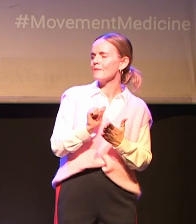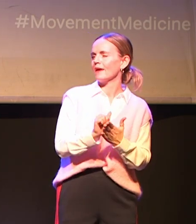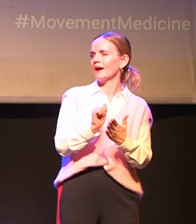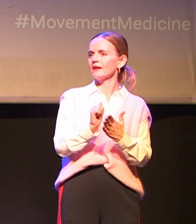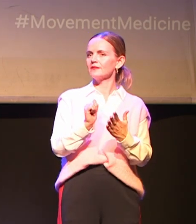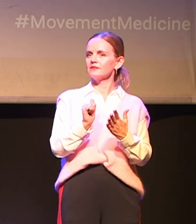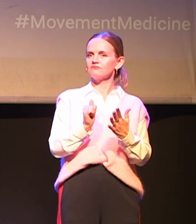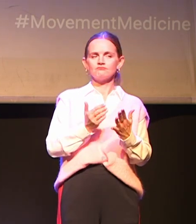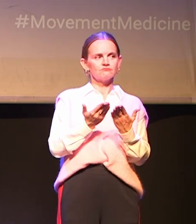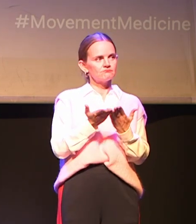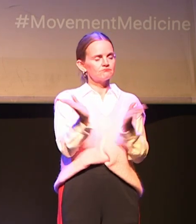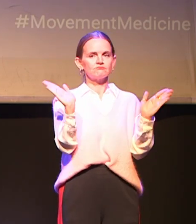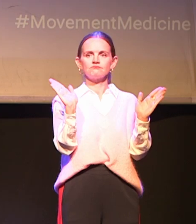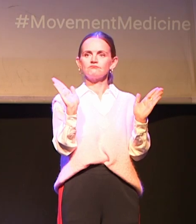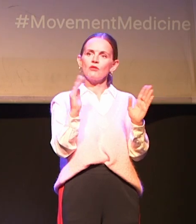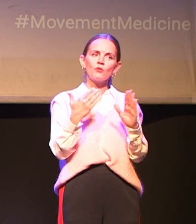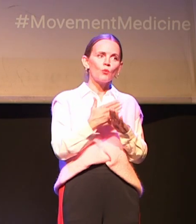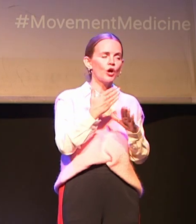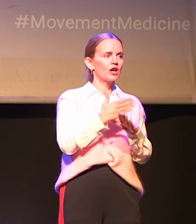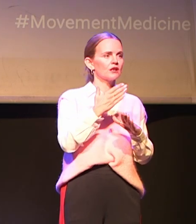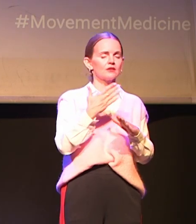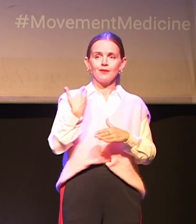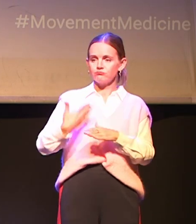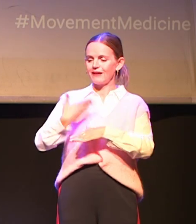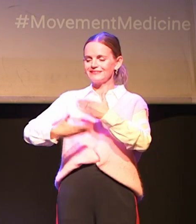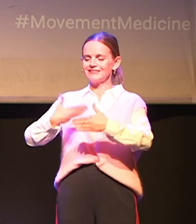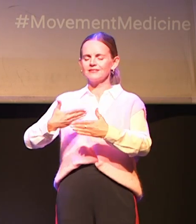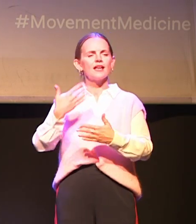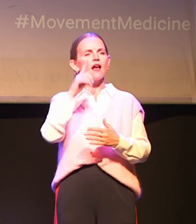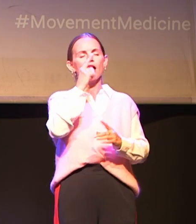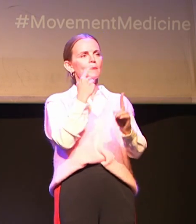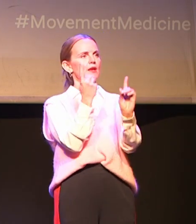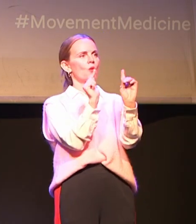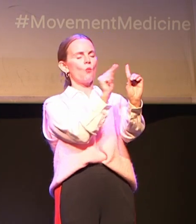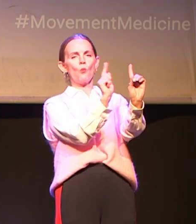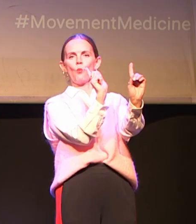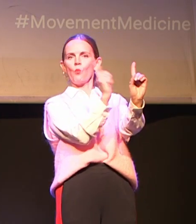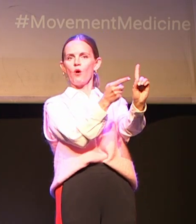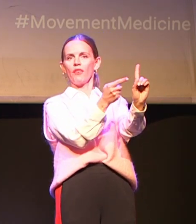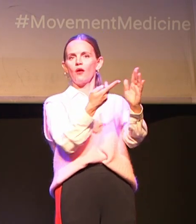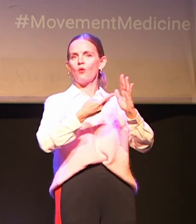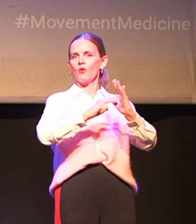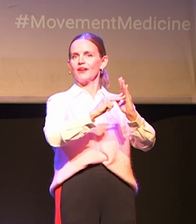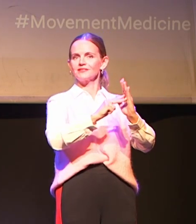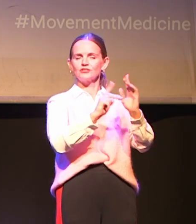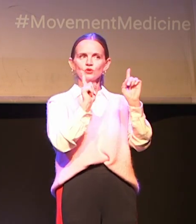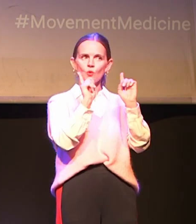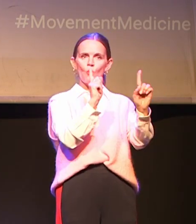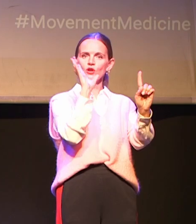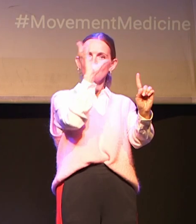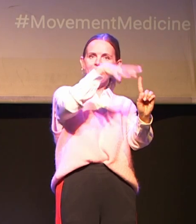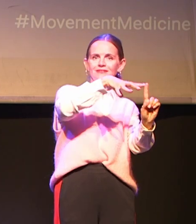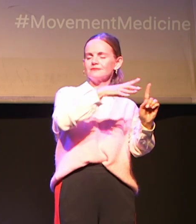in practice. It's not going to be it's never going to be one organization or one space or one zone, and we really need to